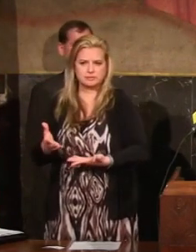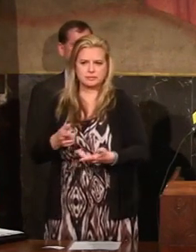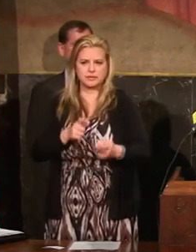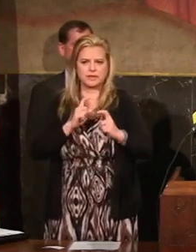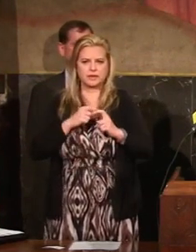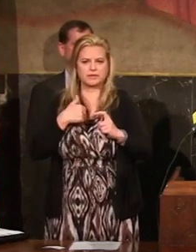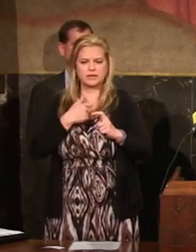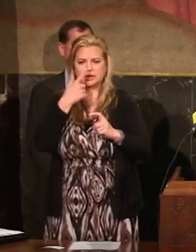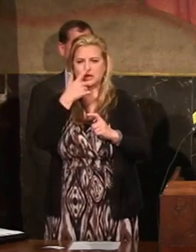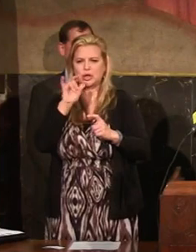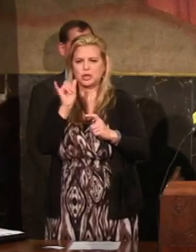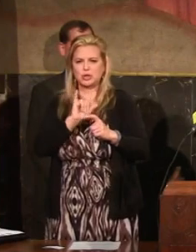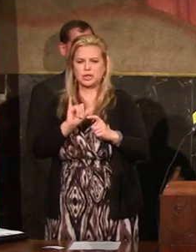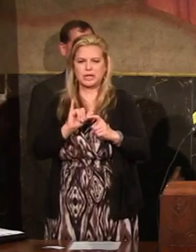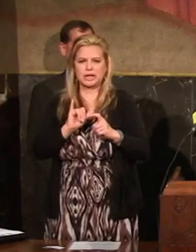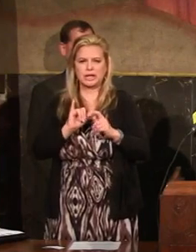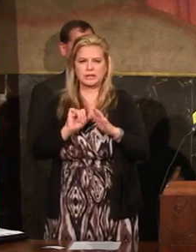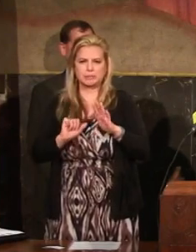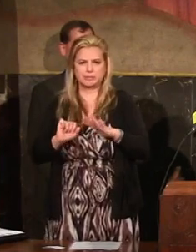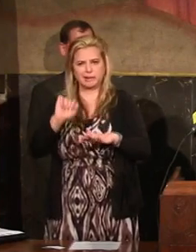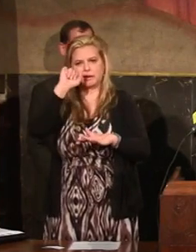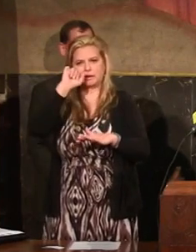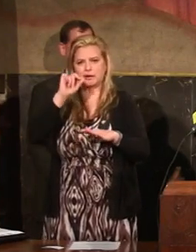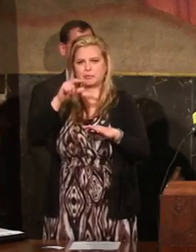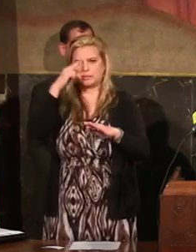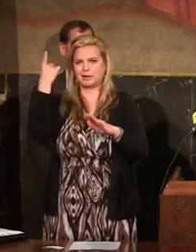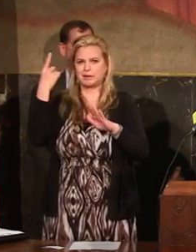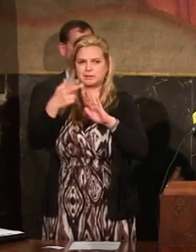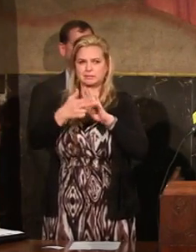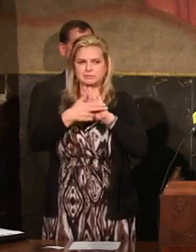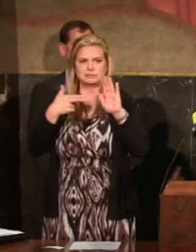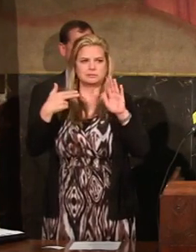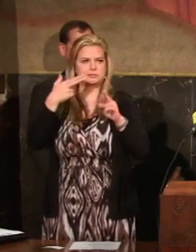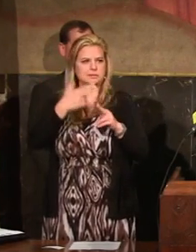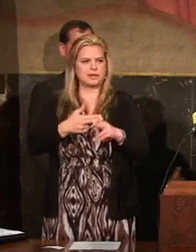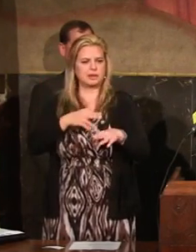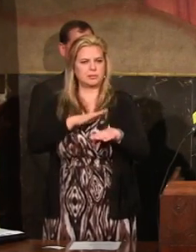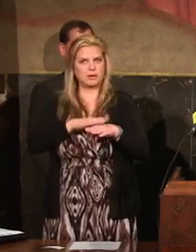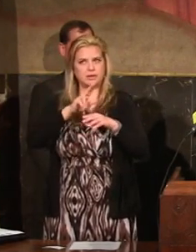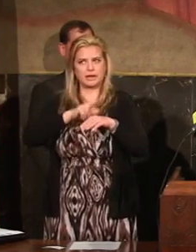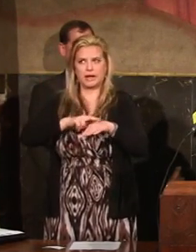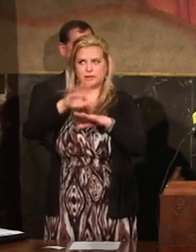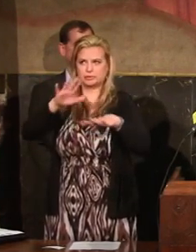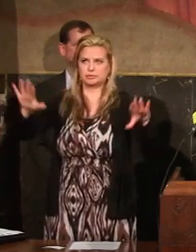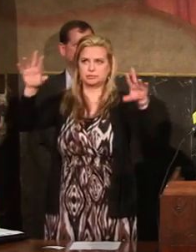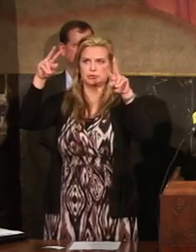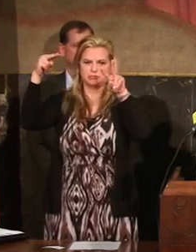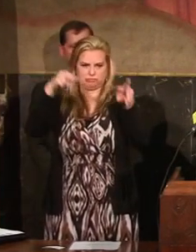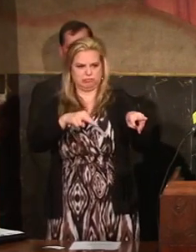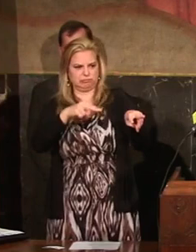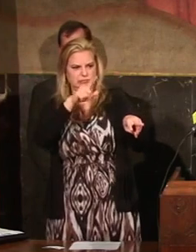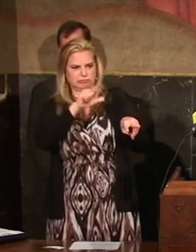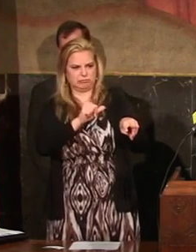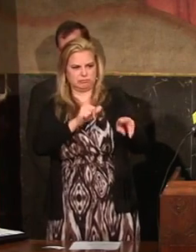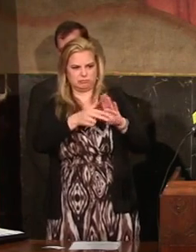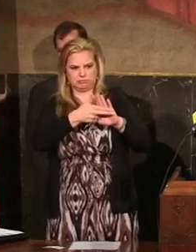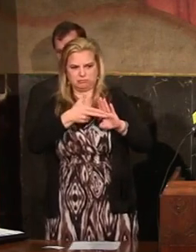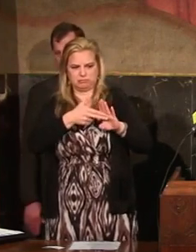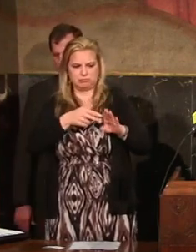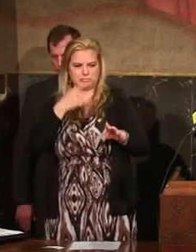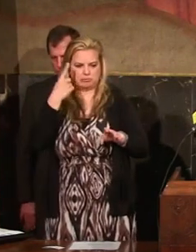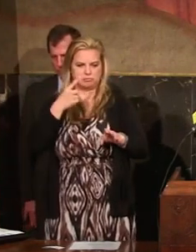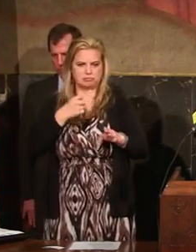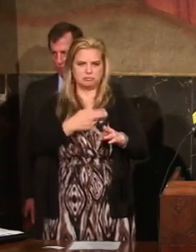a black eye on the national stage. That's how critical it is. Also, should the 2